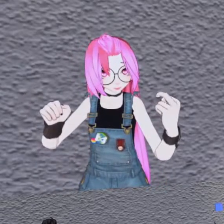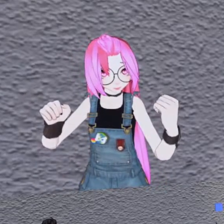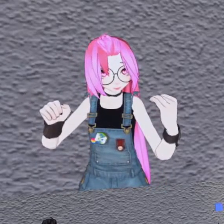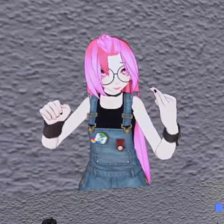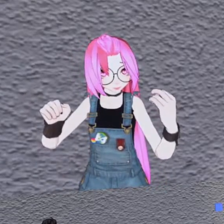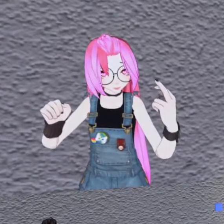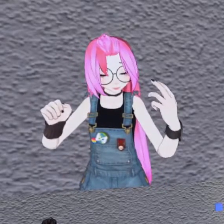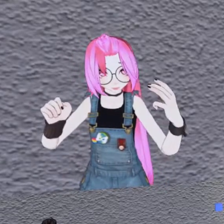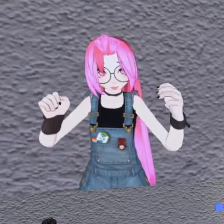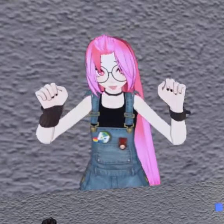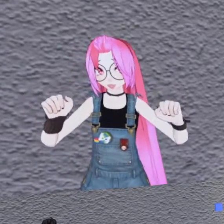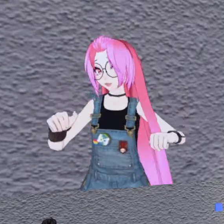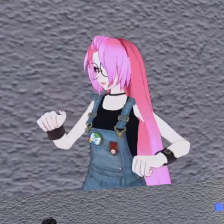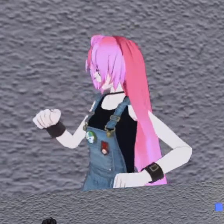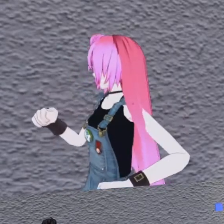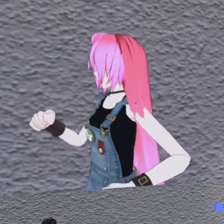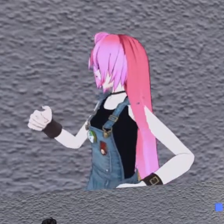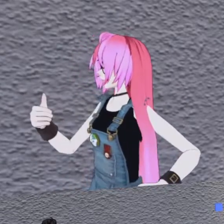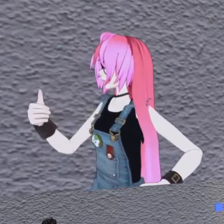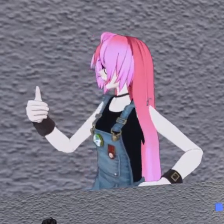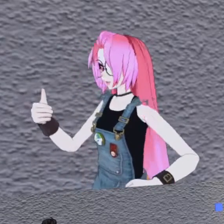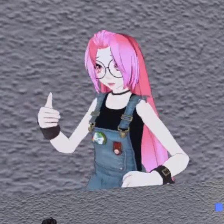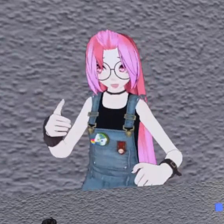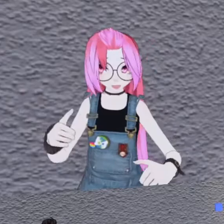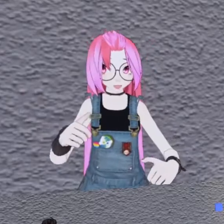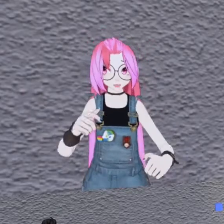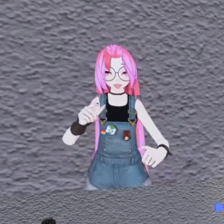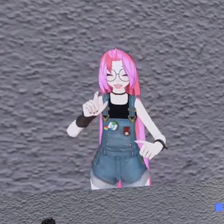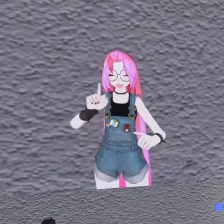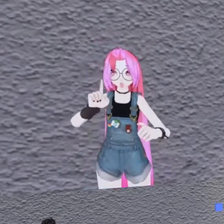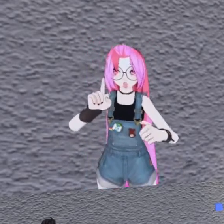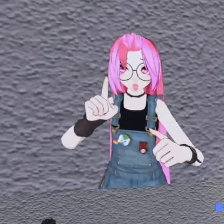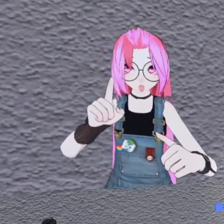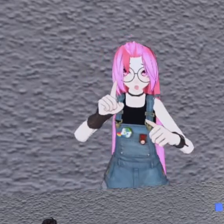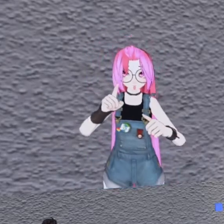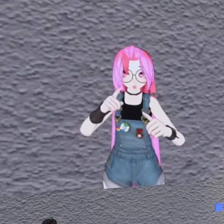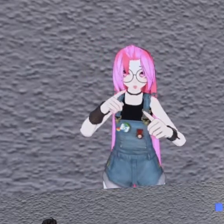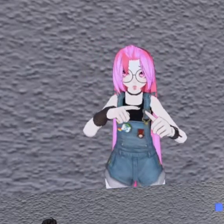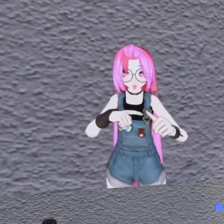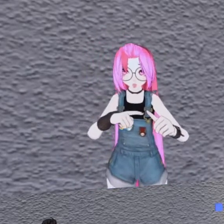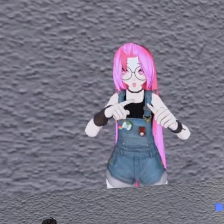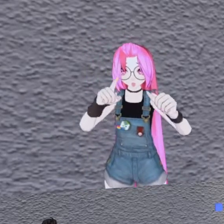You good? Okay. Yes. Okay, weather.